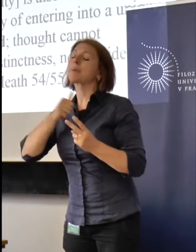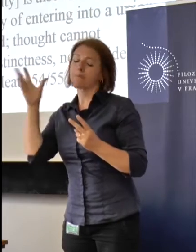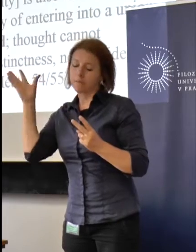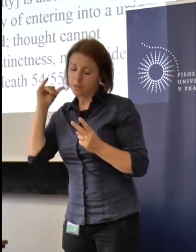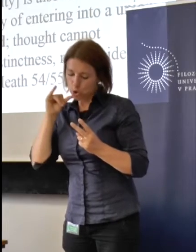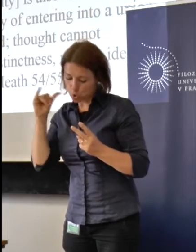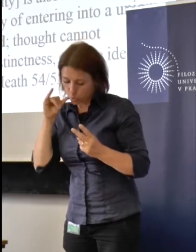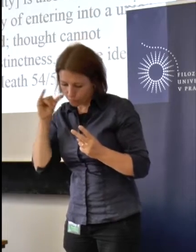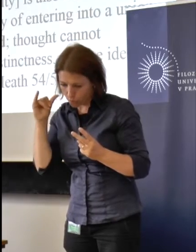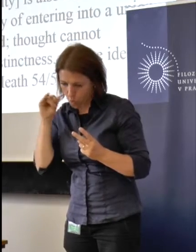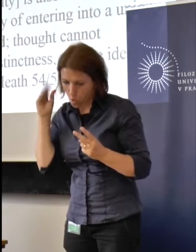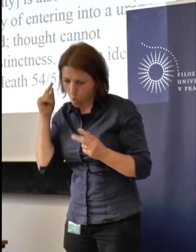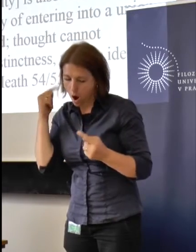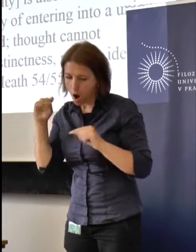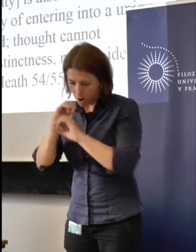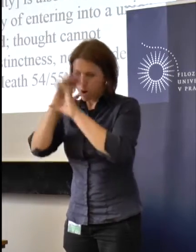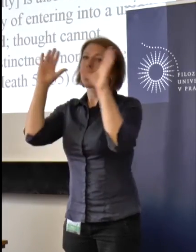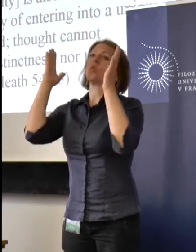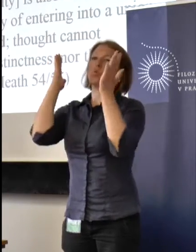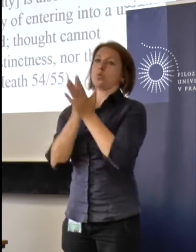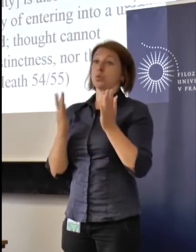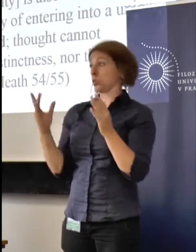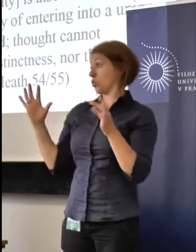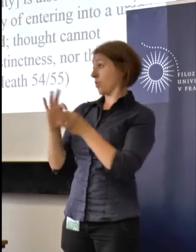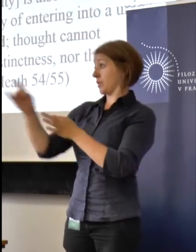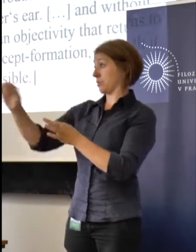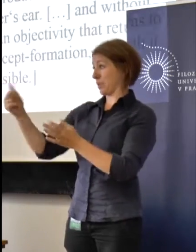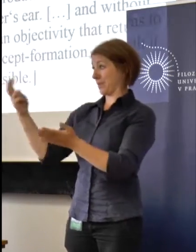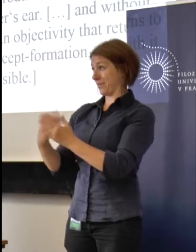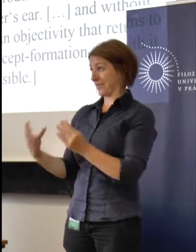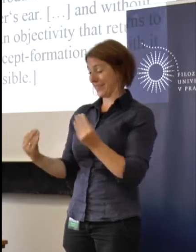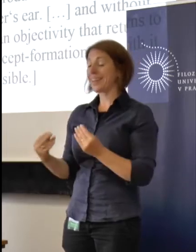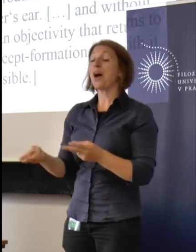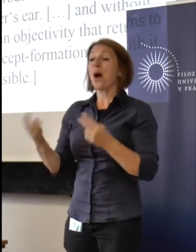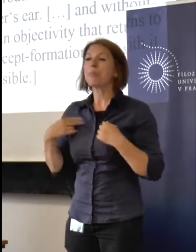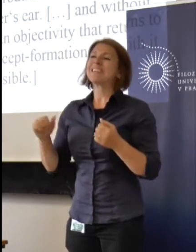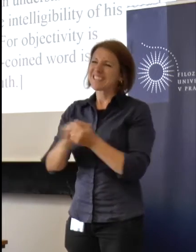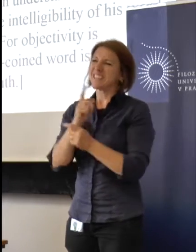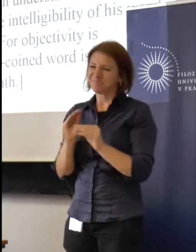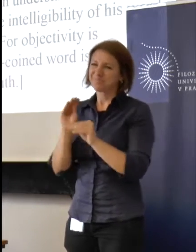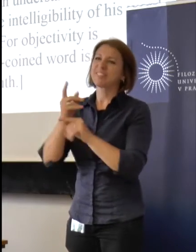what James already said, so we come to the politics. This creation of